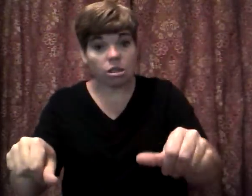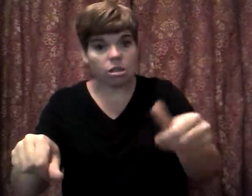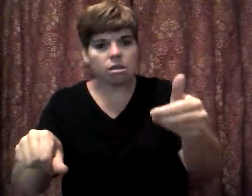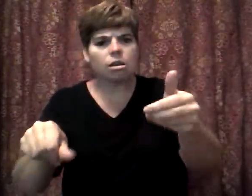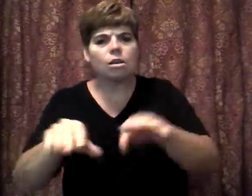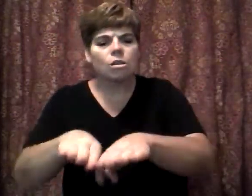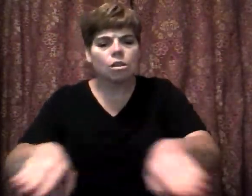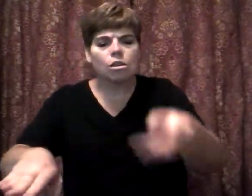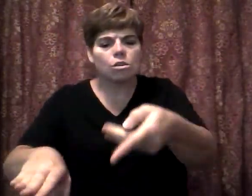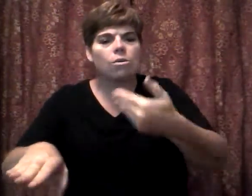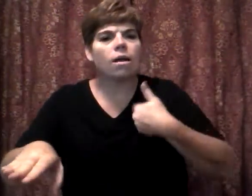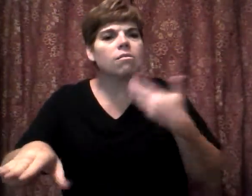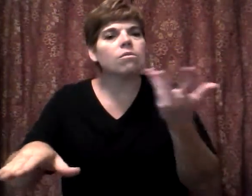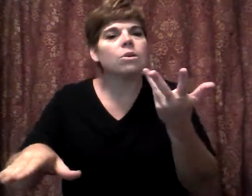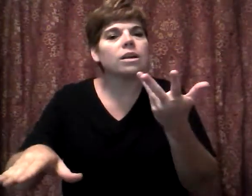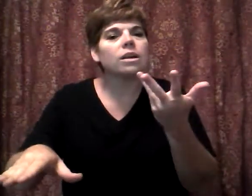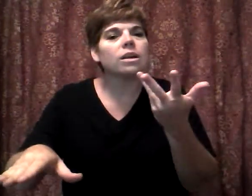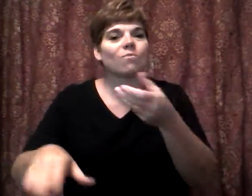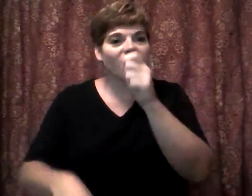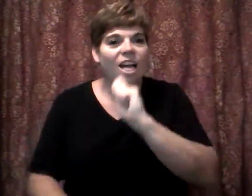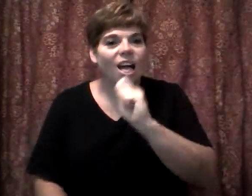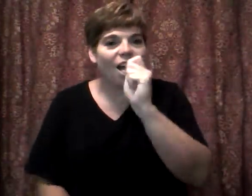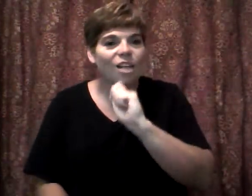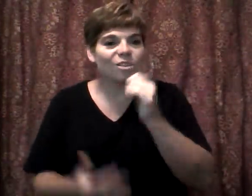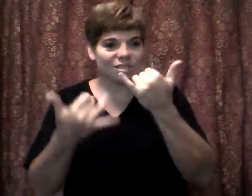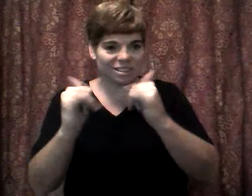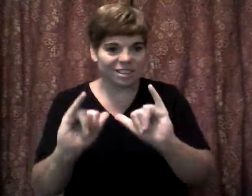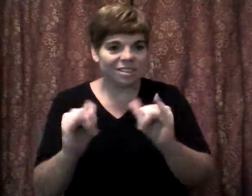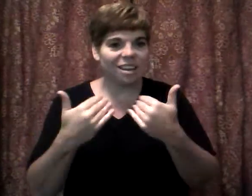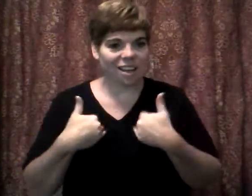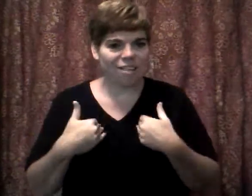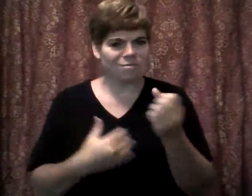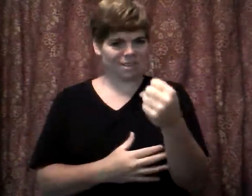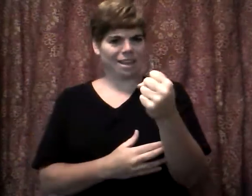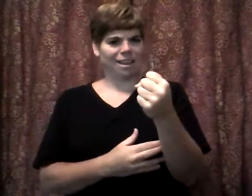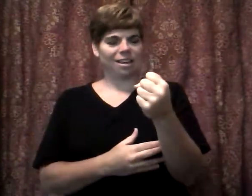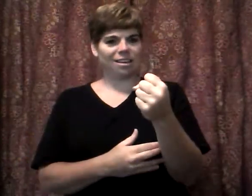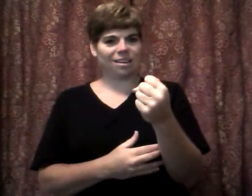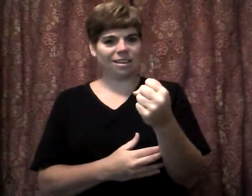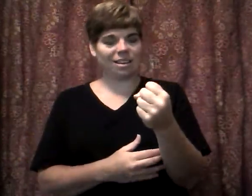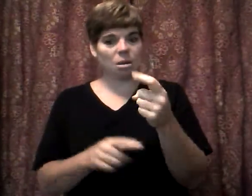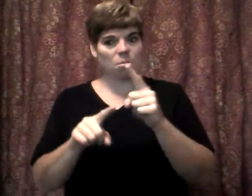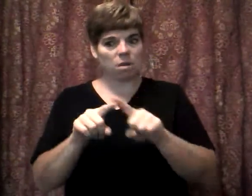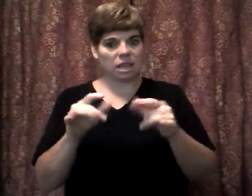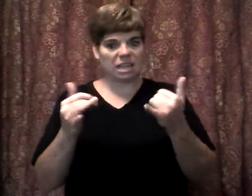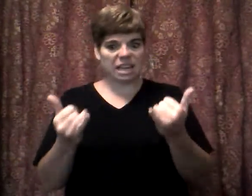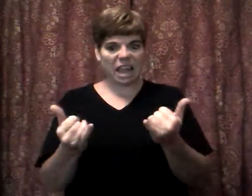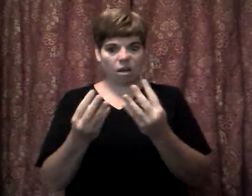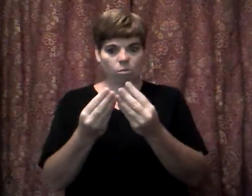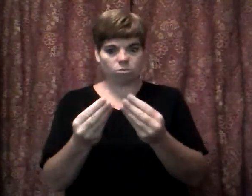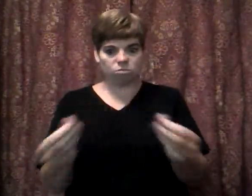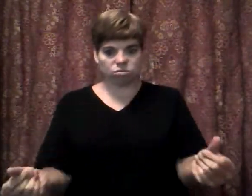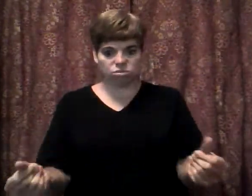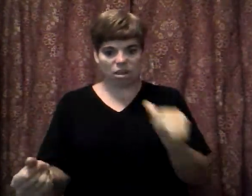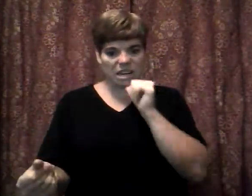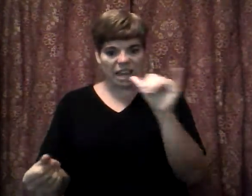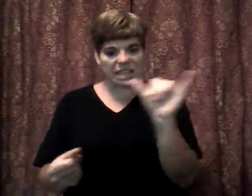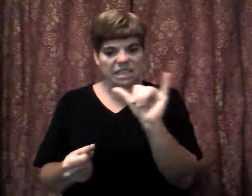have ice cream. The ice cream may not be fluffy. It may now have melted, so it looks different. It